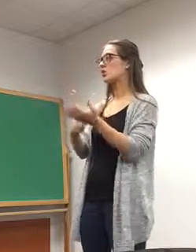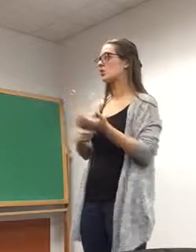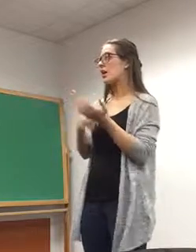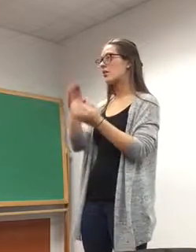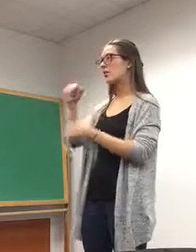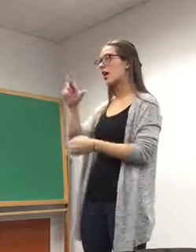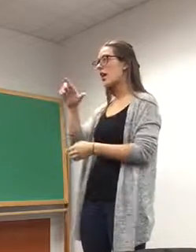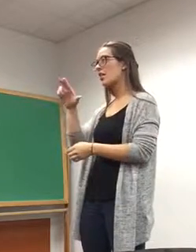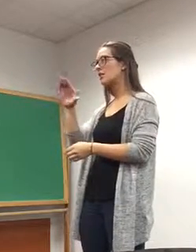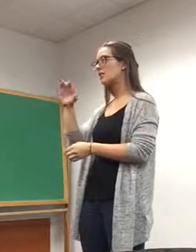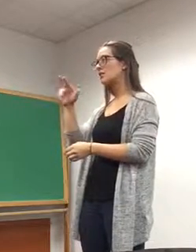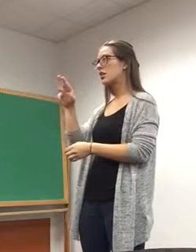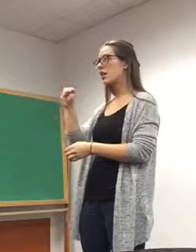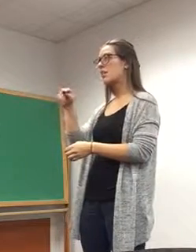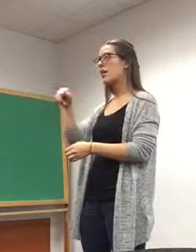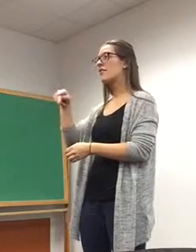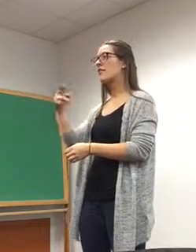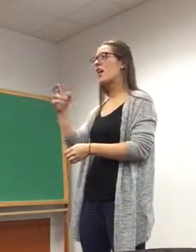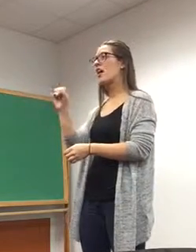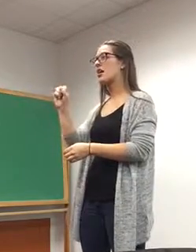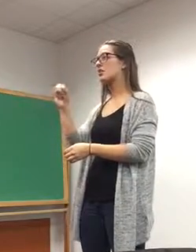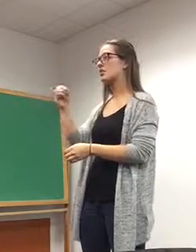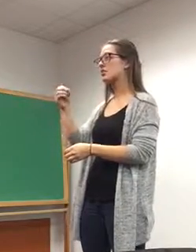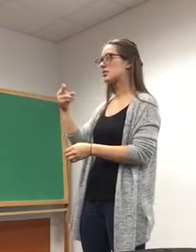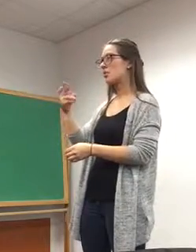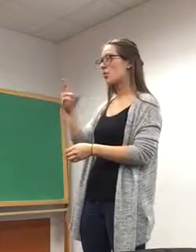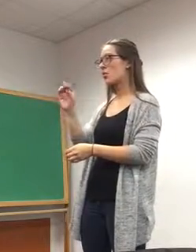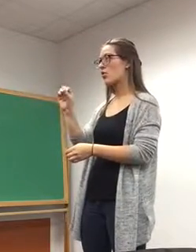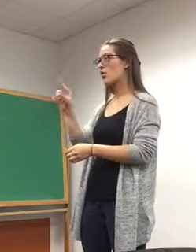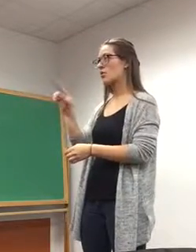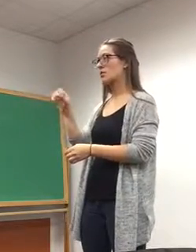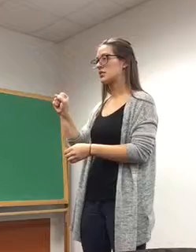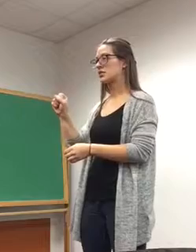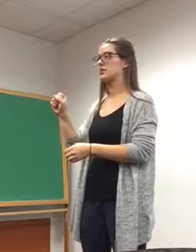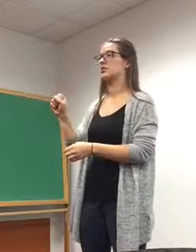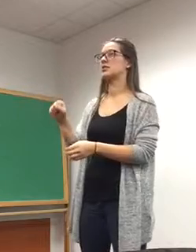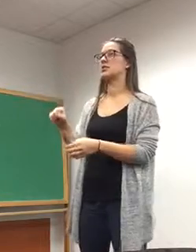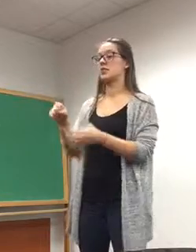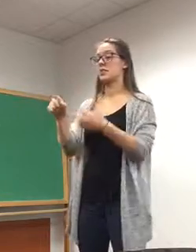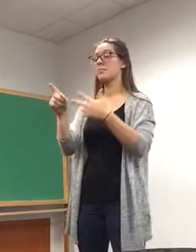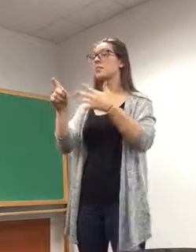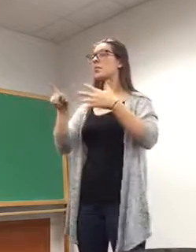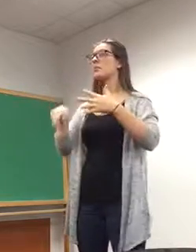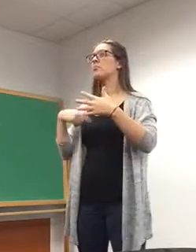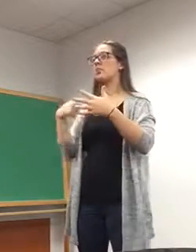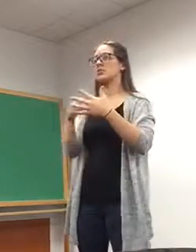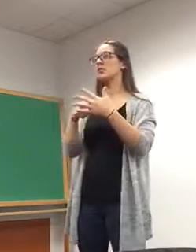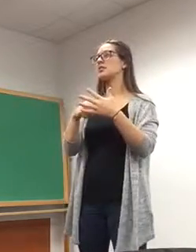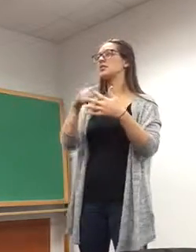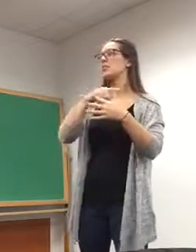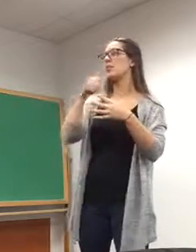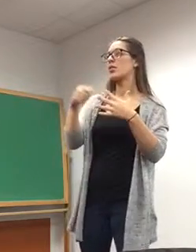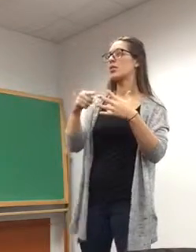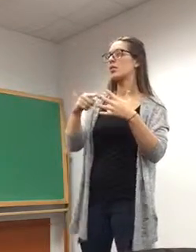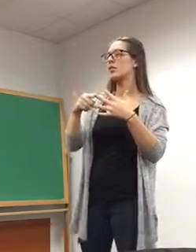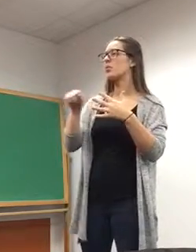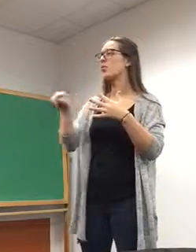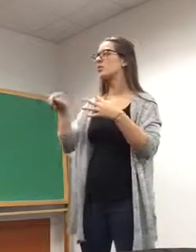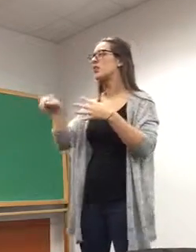that we mentioned in class. Okay, let's go on. Number 3, what's the 3rd thing that the skeletal system does for us? Scott? Supports the